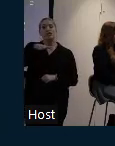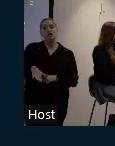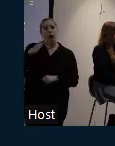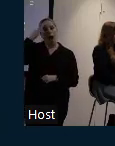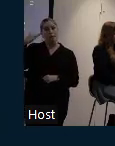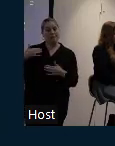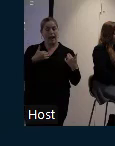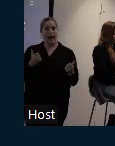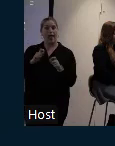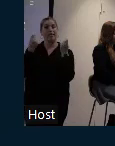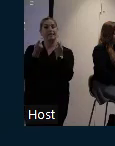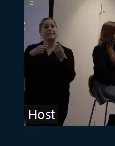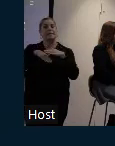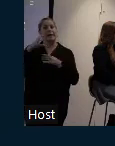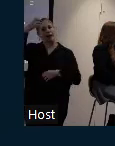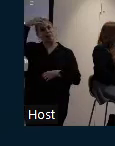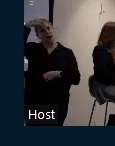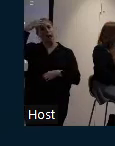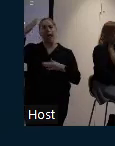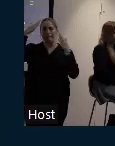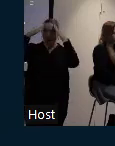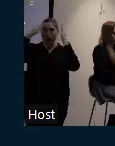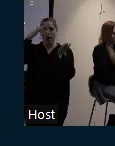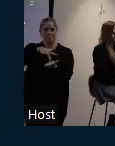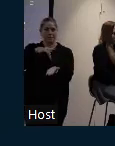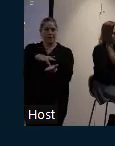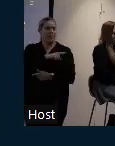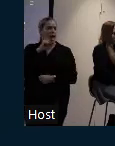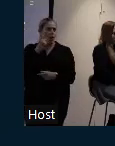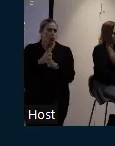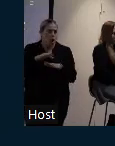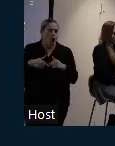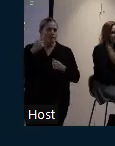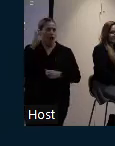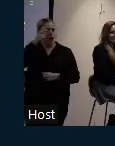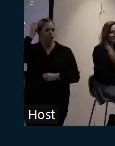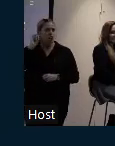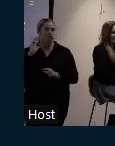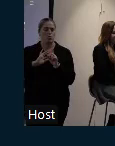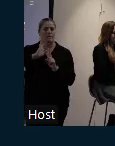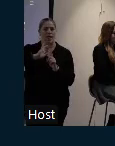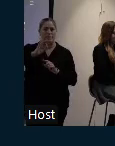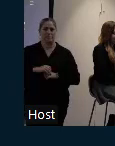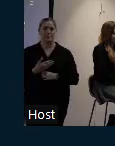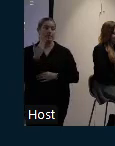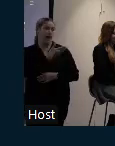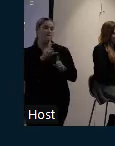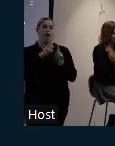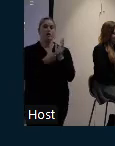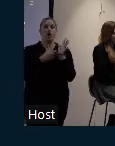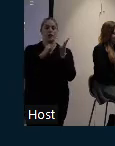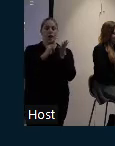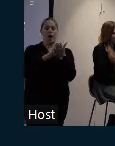Centre who are here to discuss early brain development and neurodevelopmental conditions. We have Dr. Shrujna Patel and Dr.